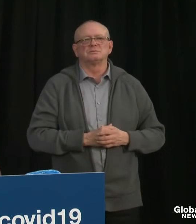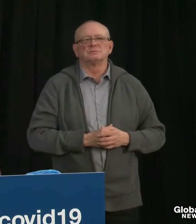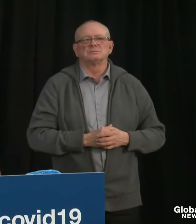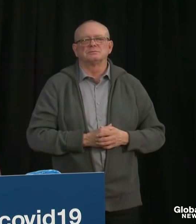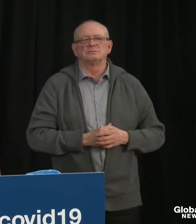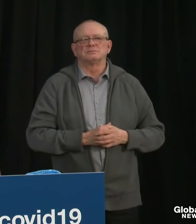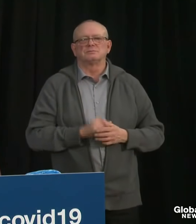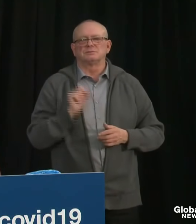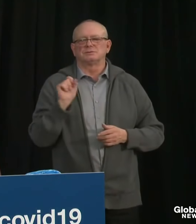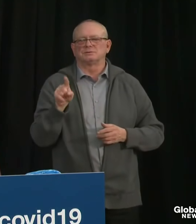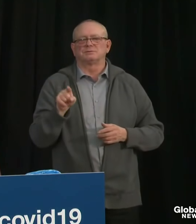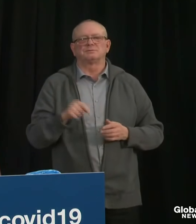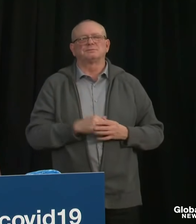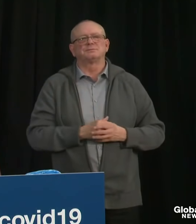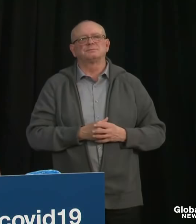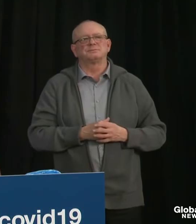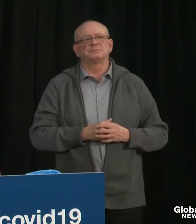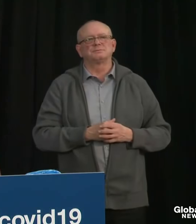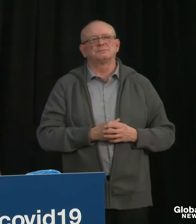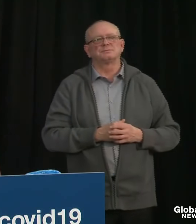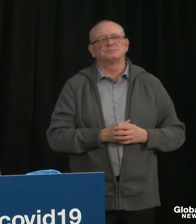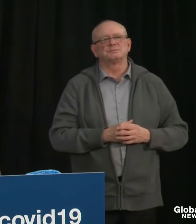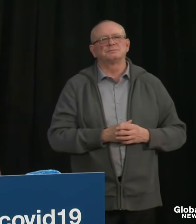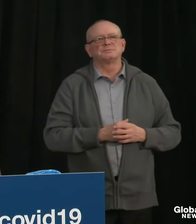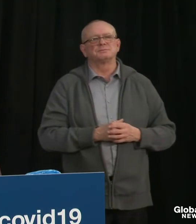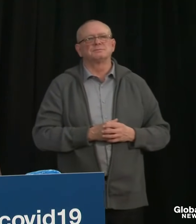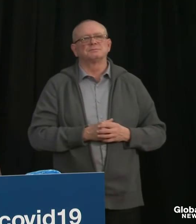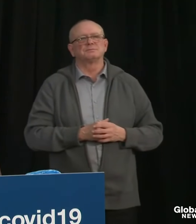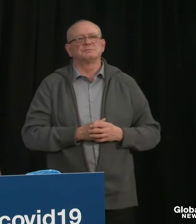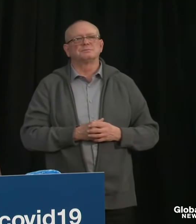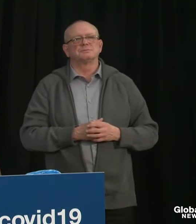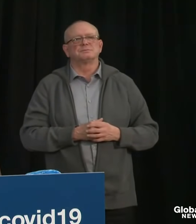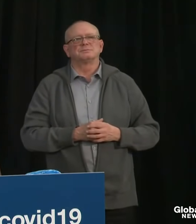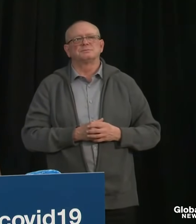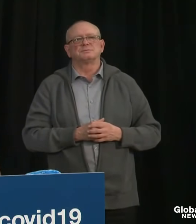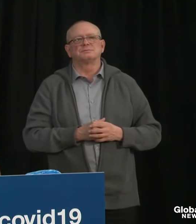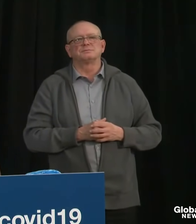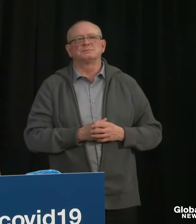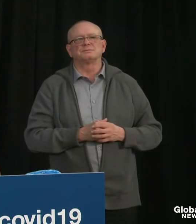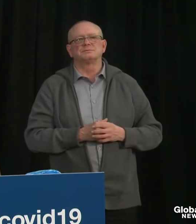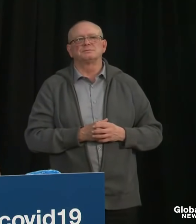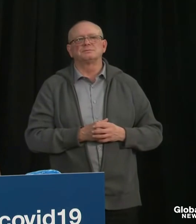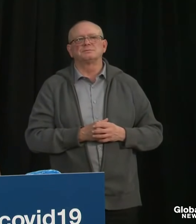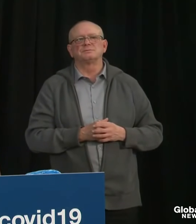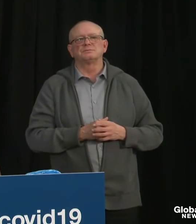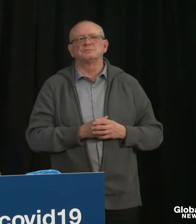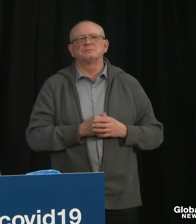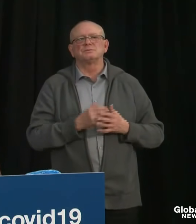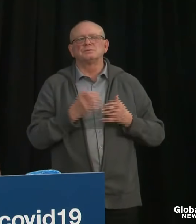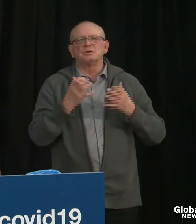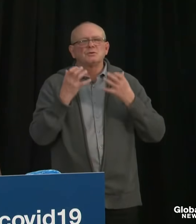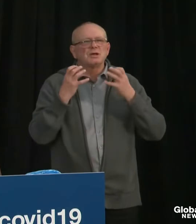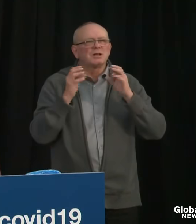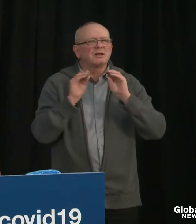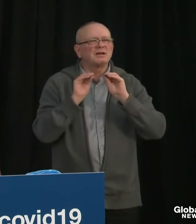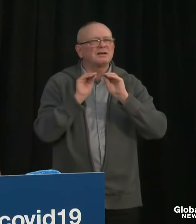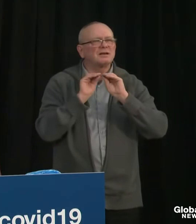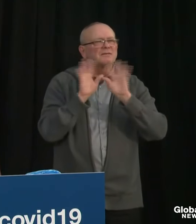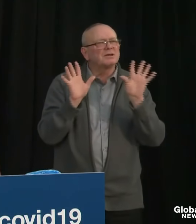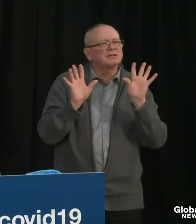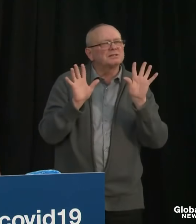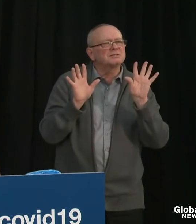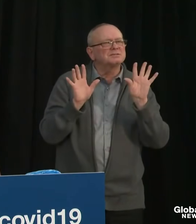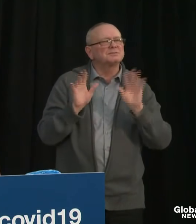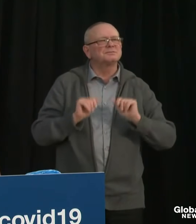Hey, Dr. Hinshaw. I know that you've spoken about this a little bit before, but I was just looking to get clarification on who made the